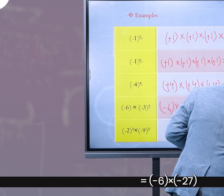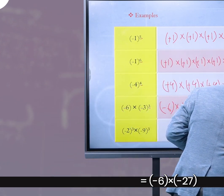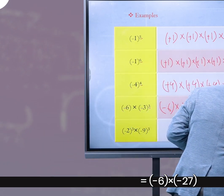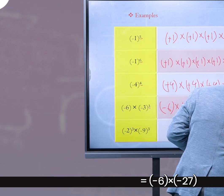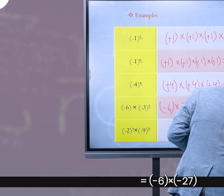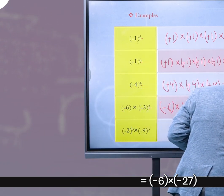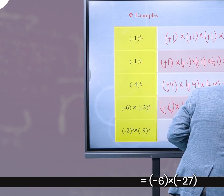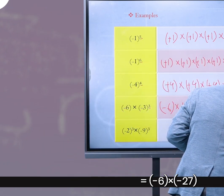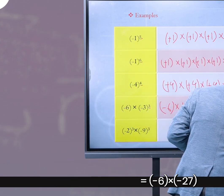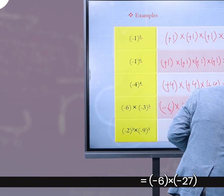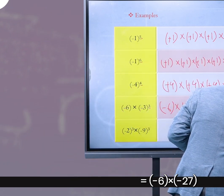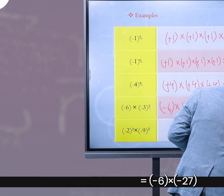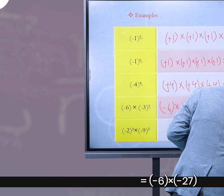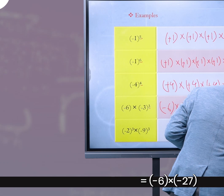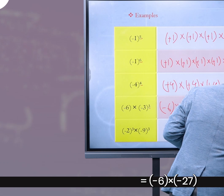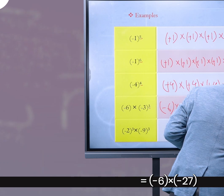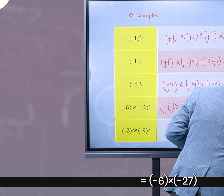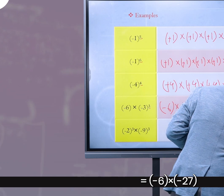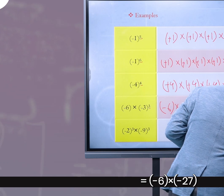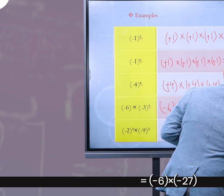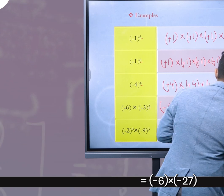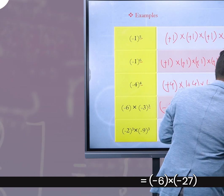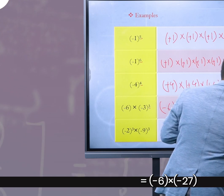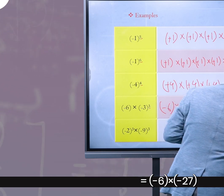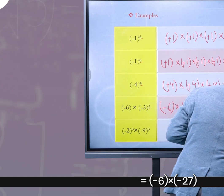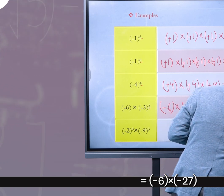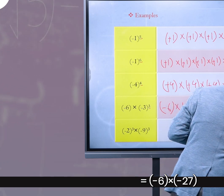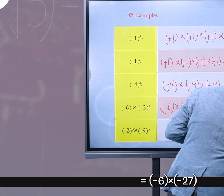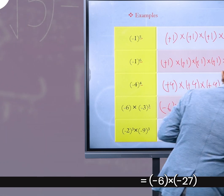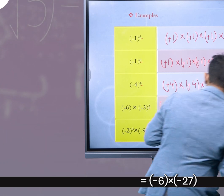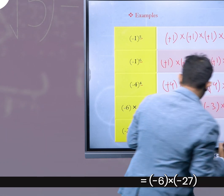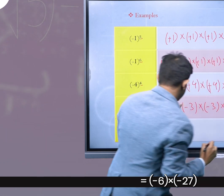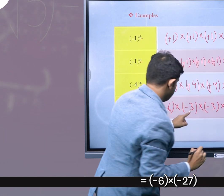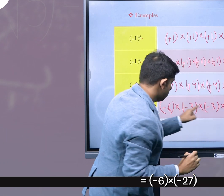Minus 6 into minus 27.